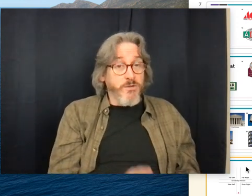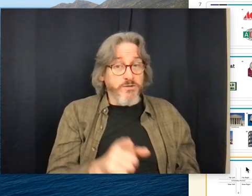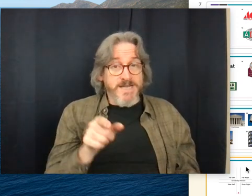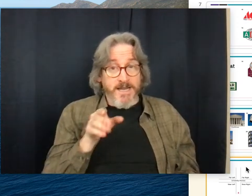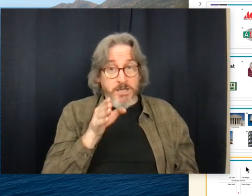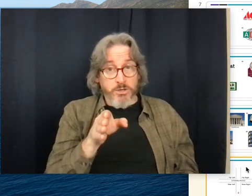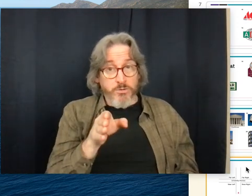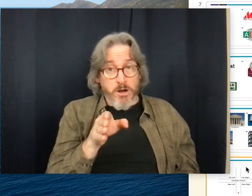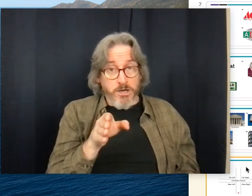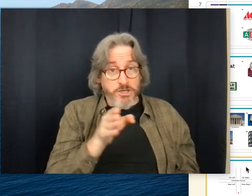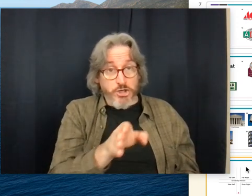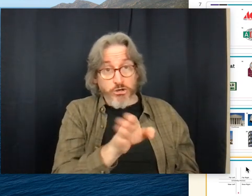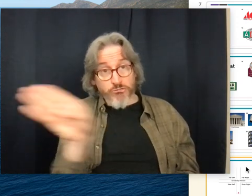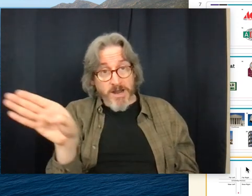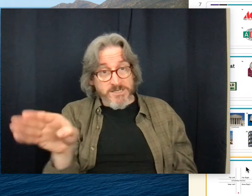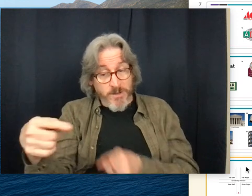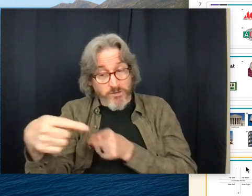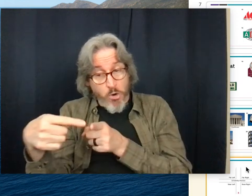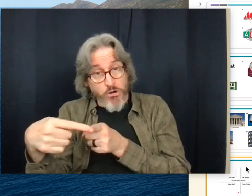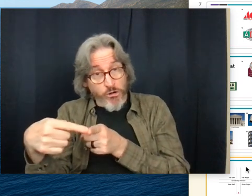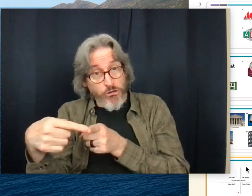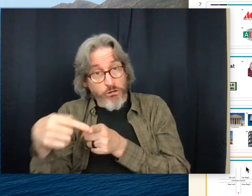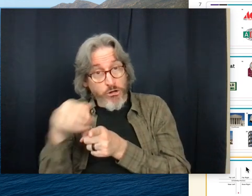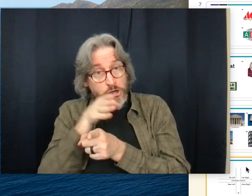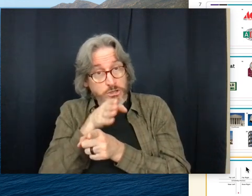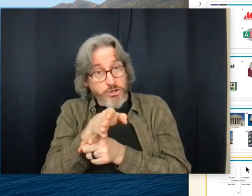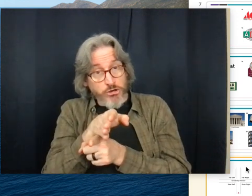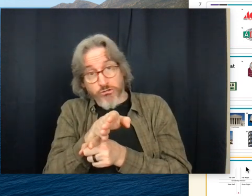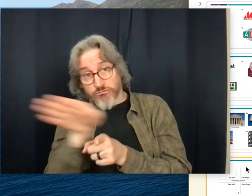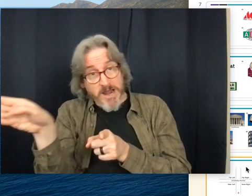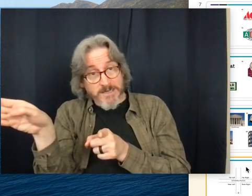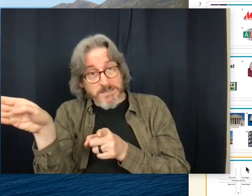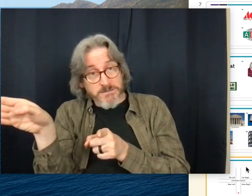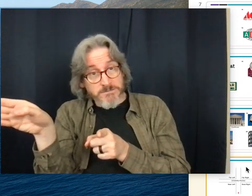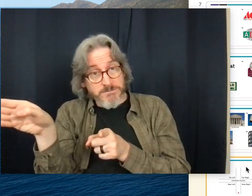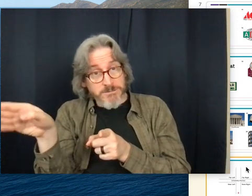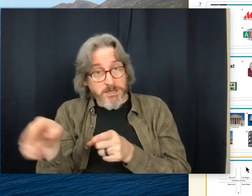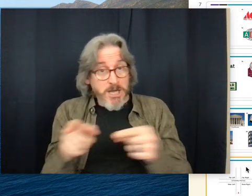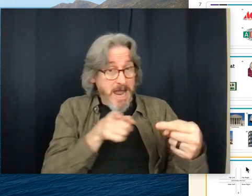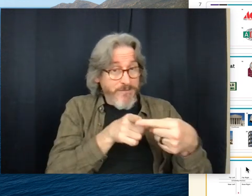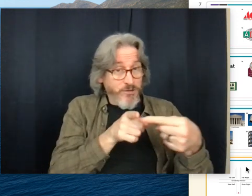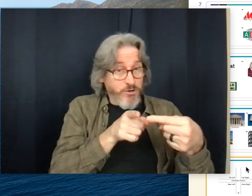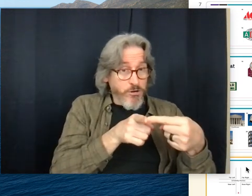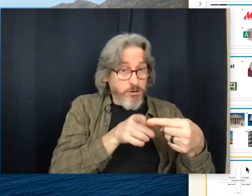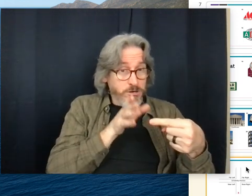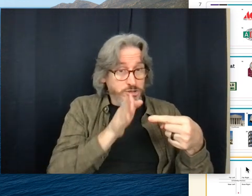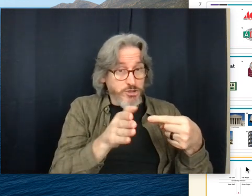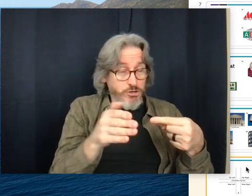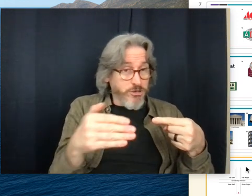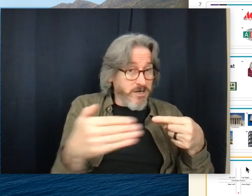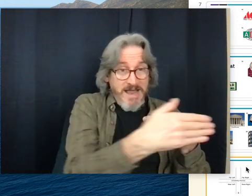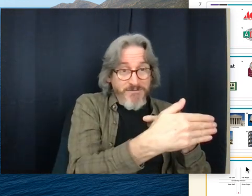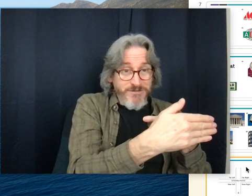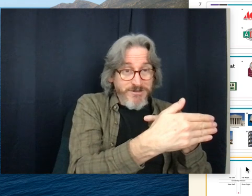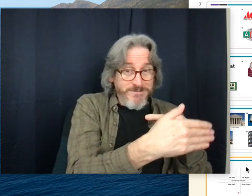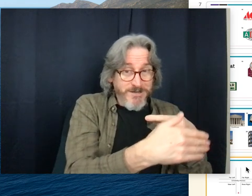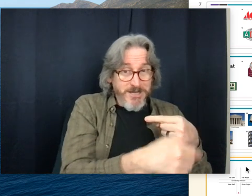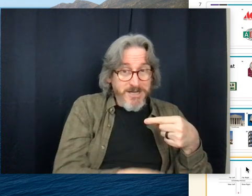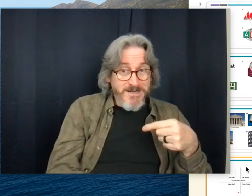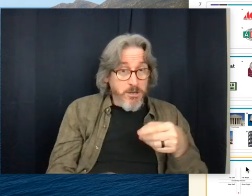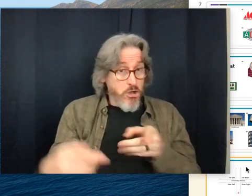So if you're saying you are going to turn right, so at the corner, turn right. At the corner, turn